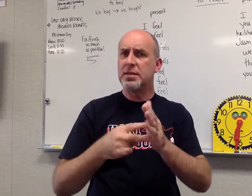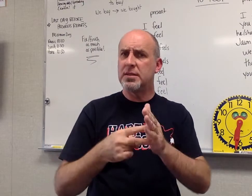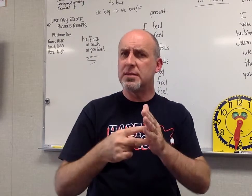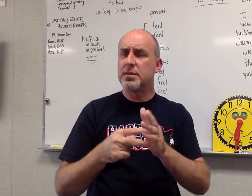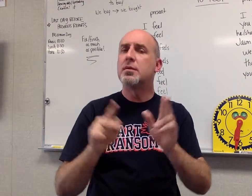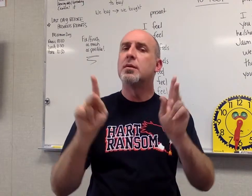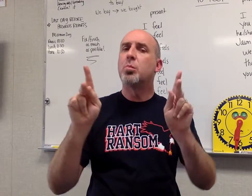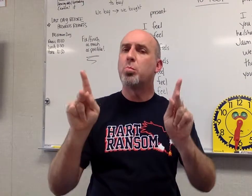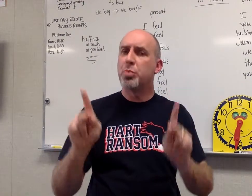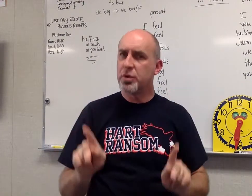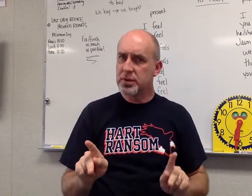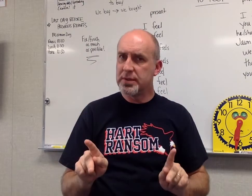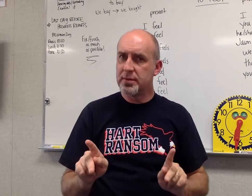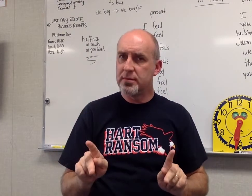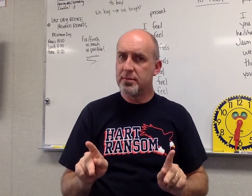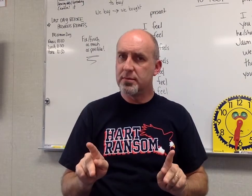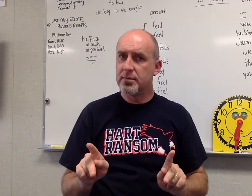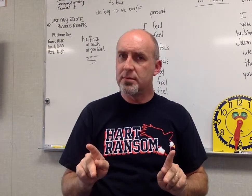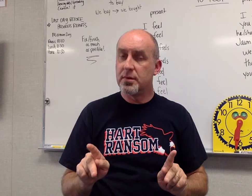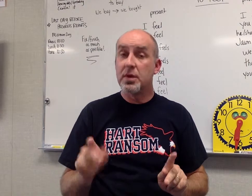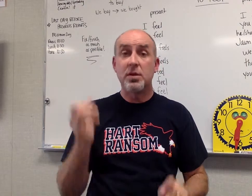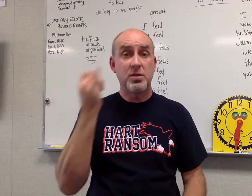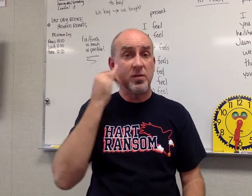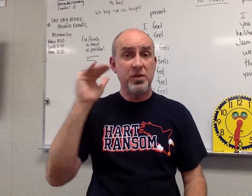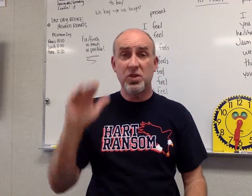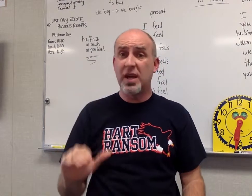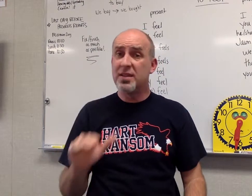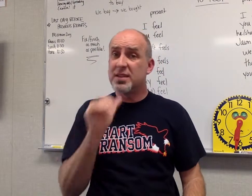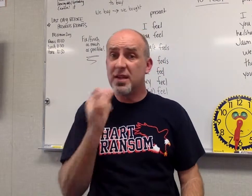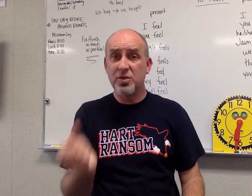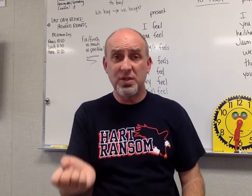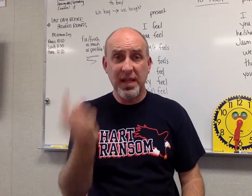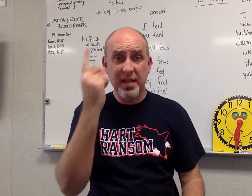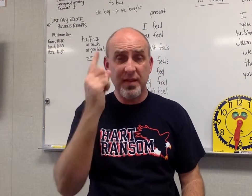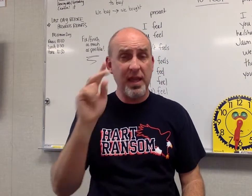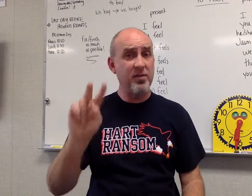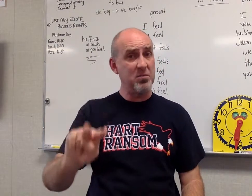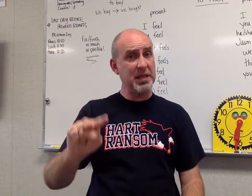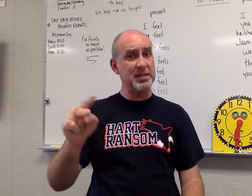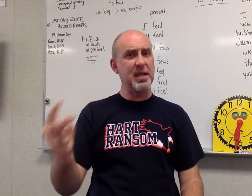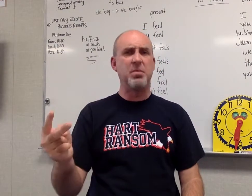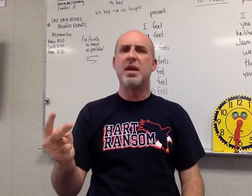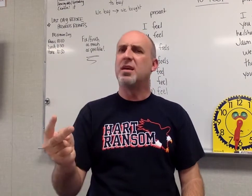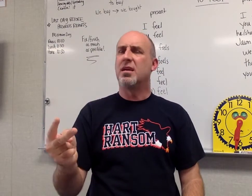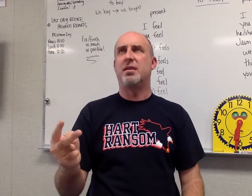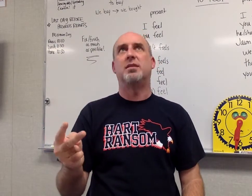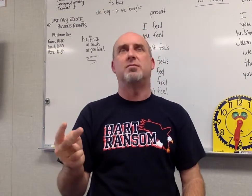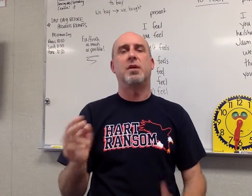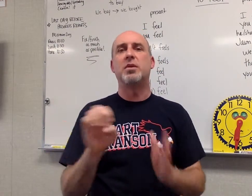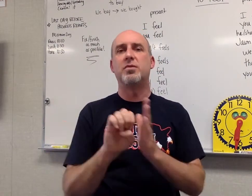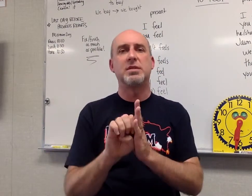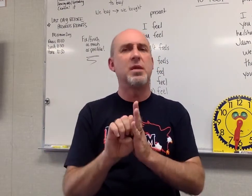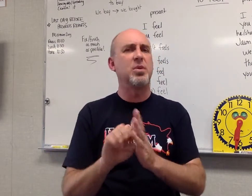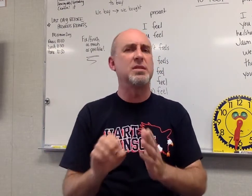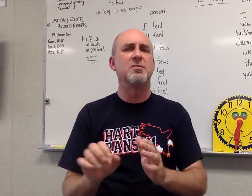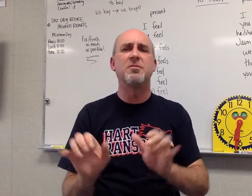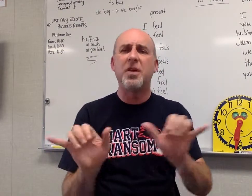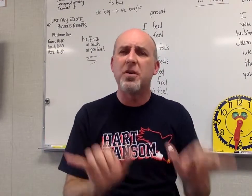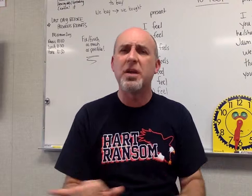means person. So if the child doesn't understand and they have it mixed up, like, for example, it's very